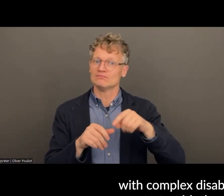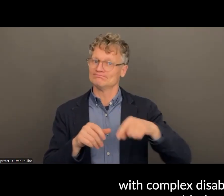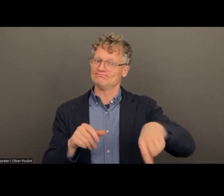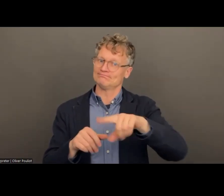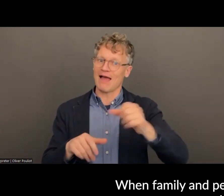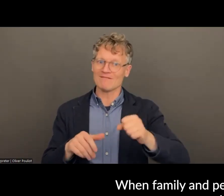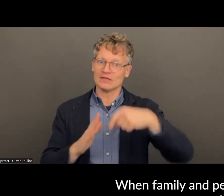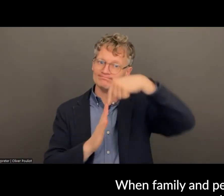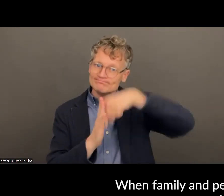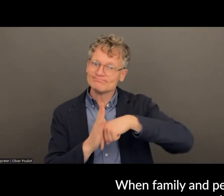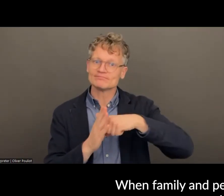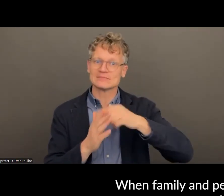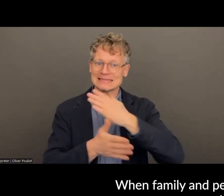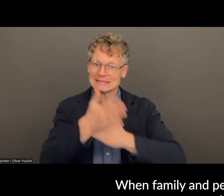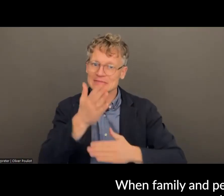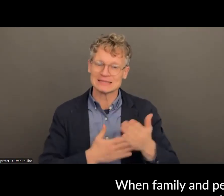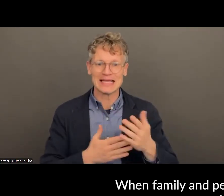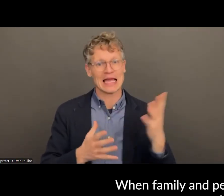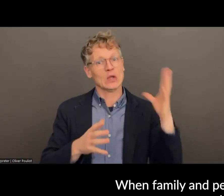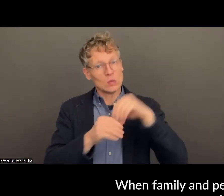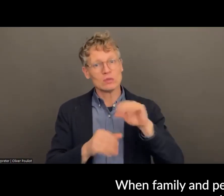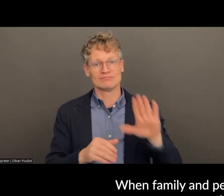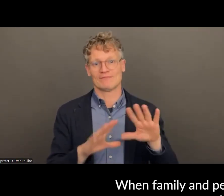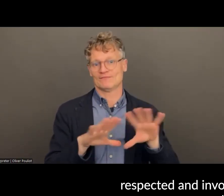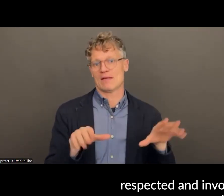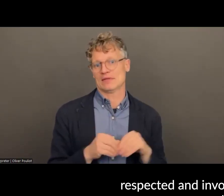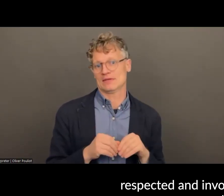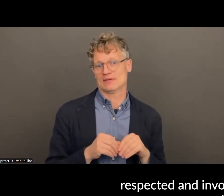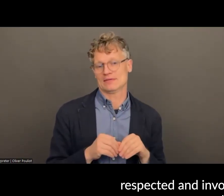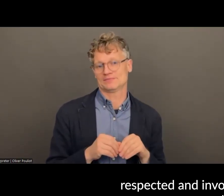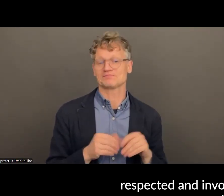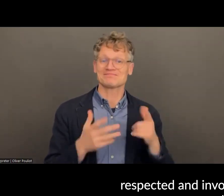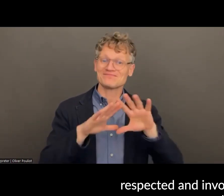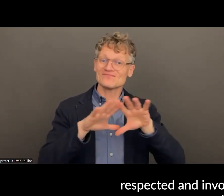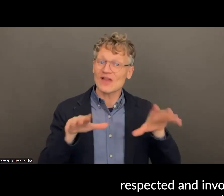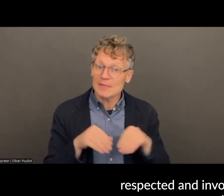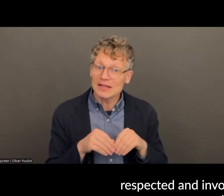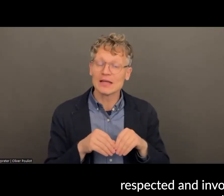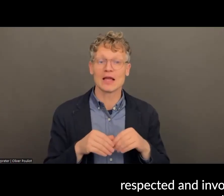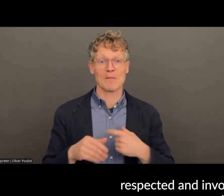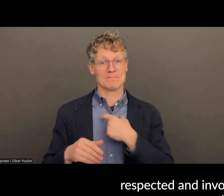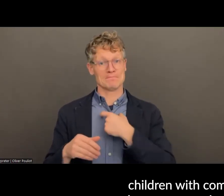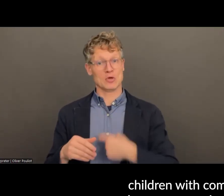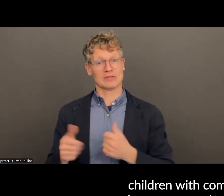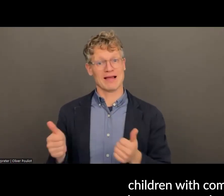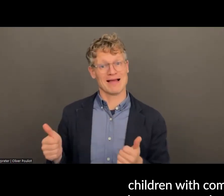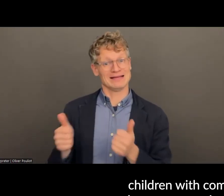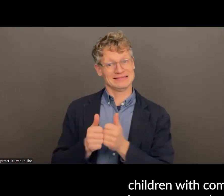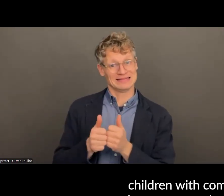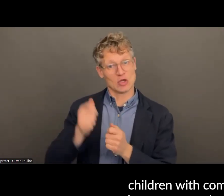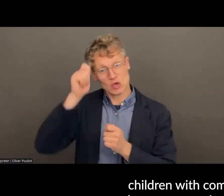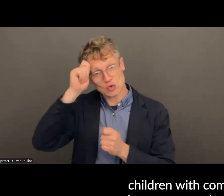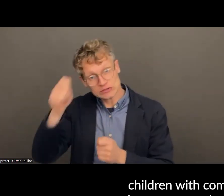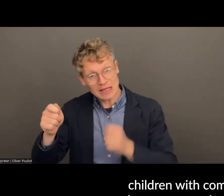their family. When family and personal assistants are equipped, respected, and involved in the decision